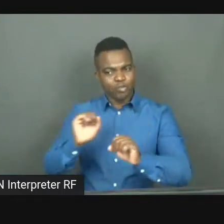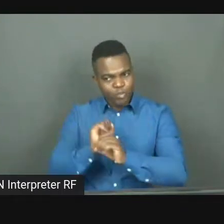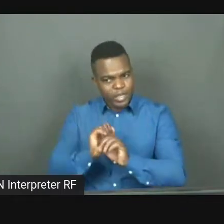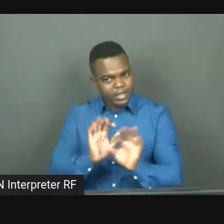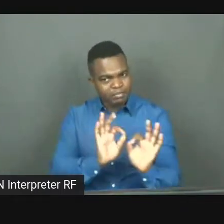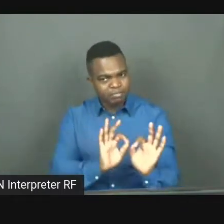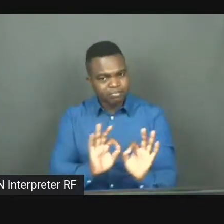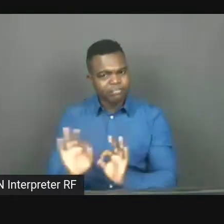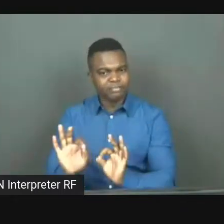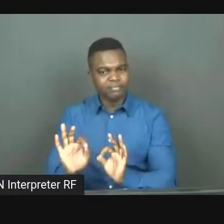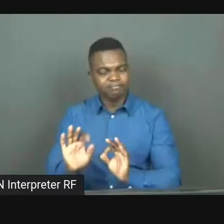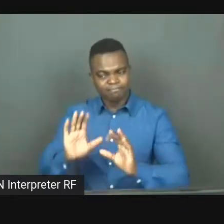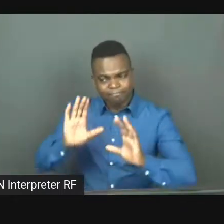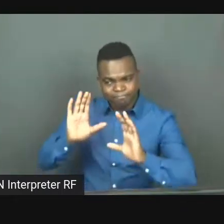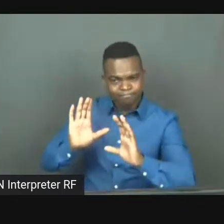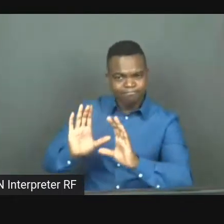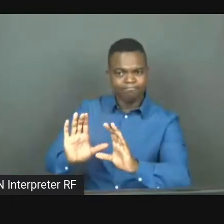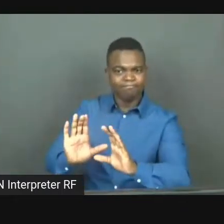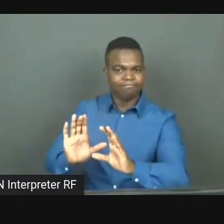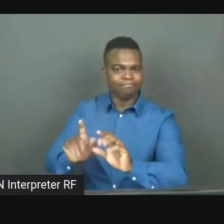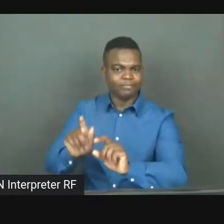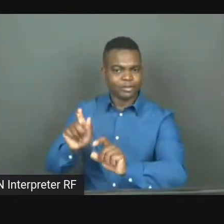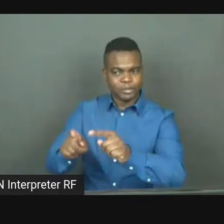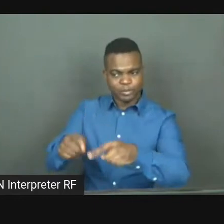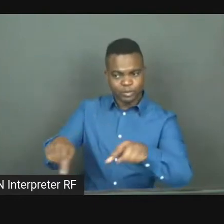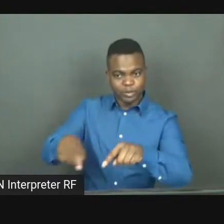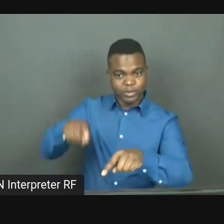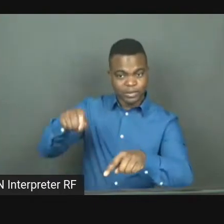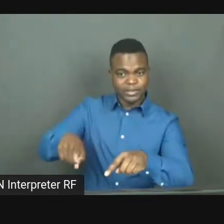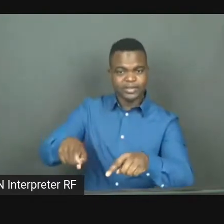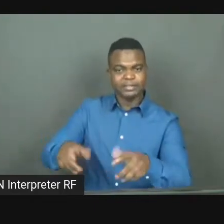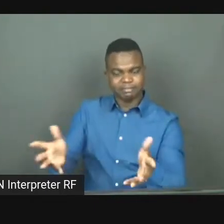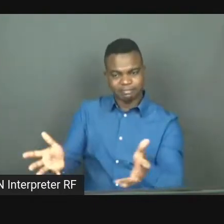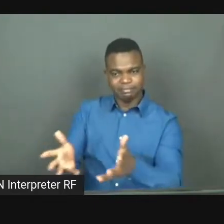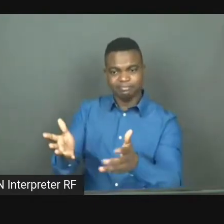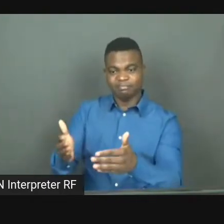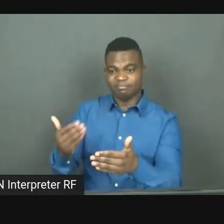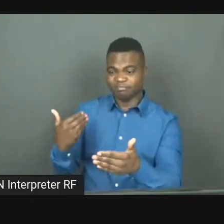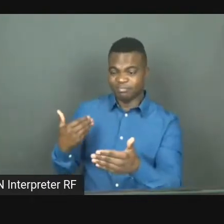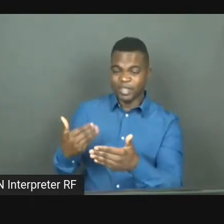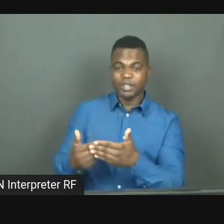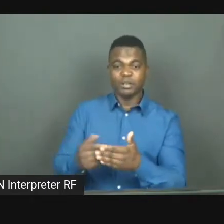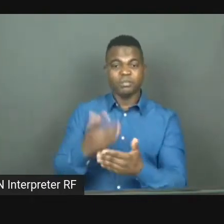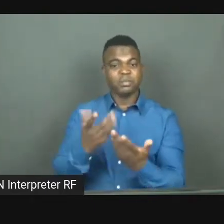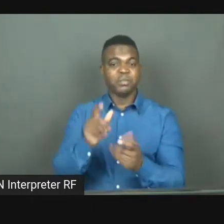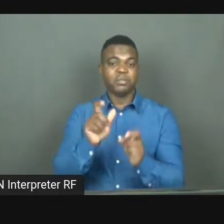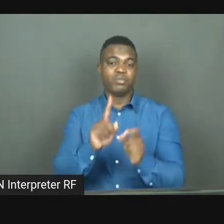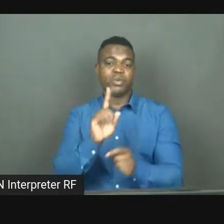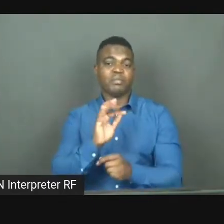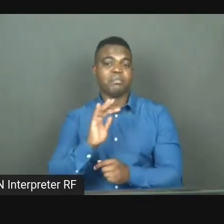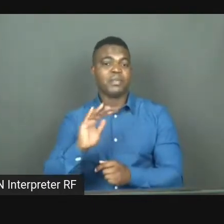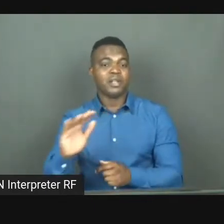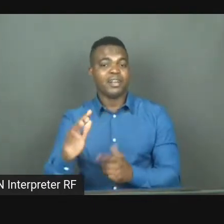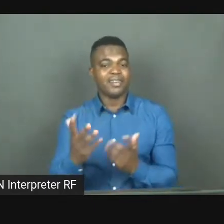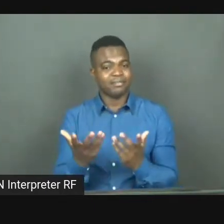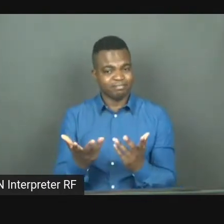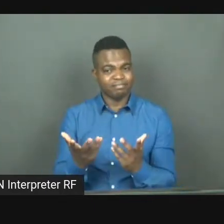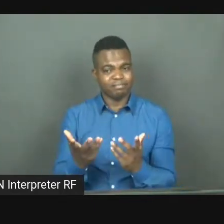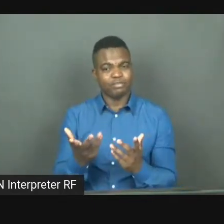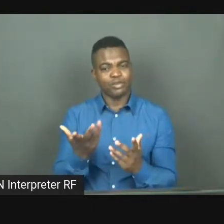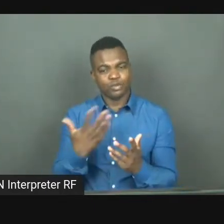the lack of common standards, common action, the lack